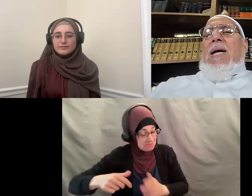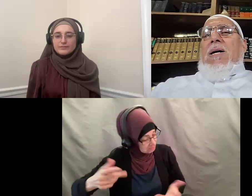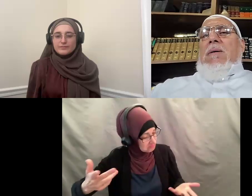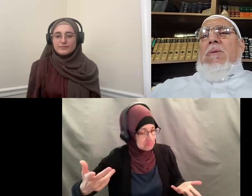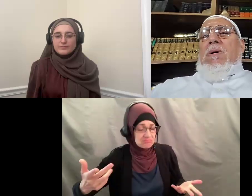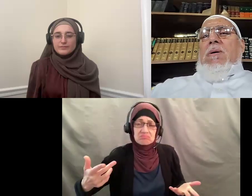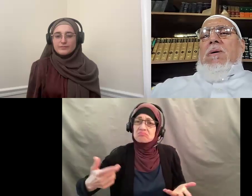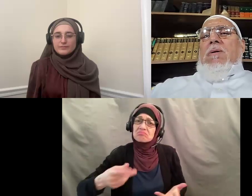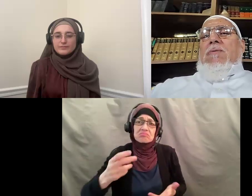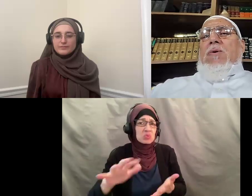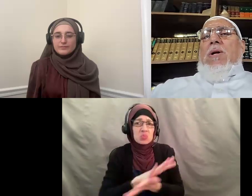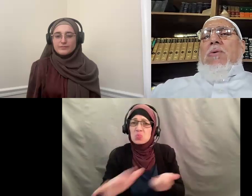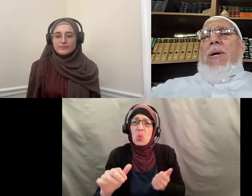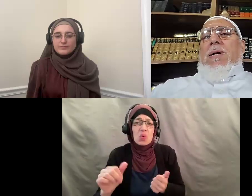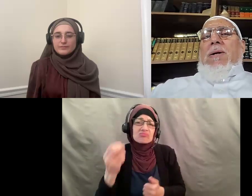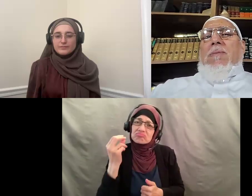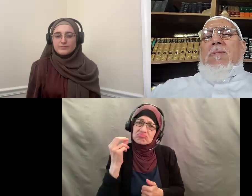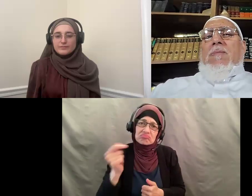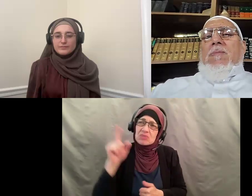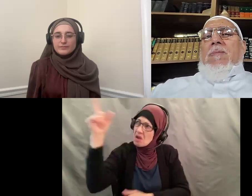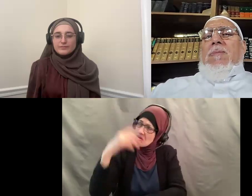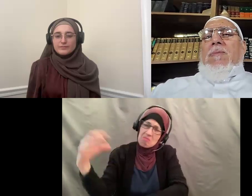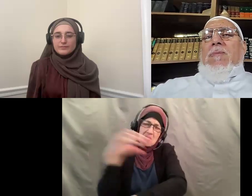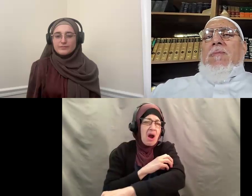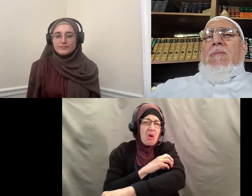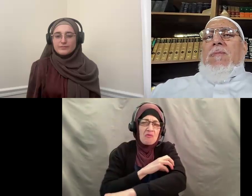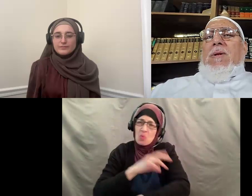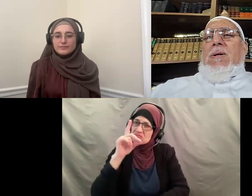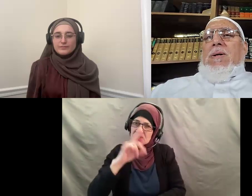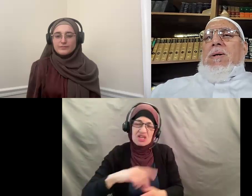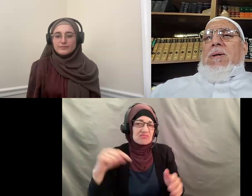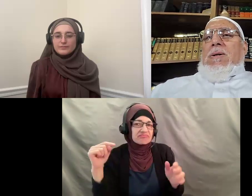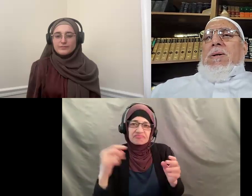Then ayah number 43,